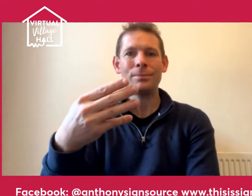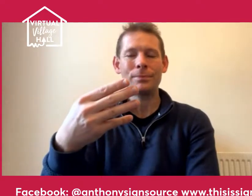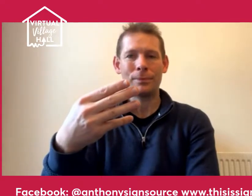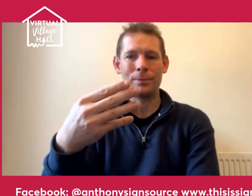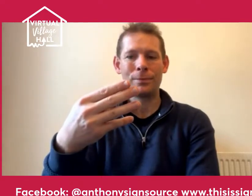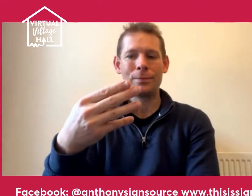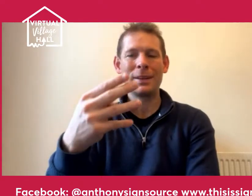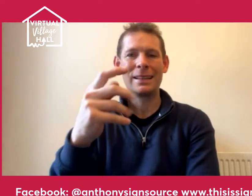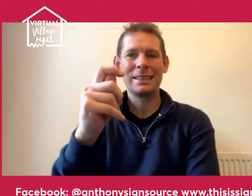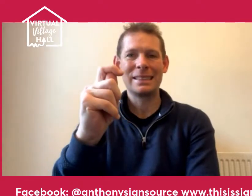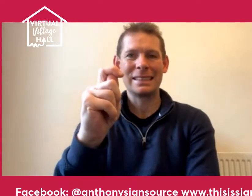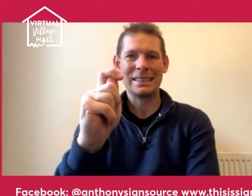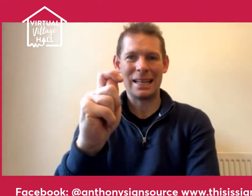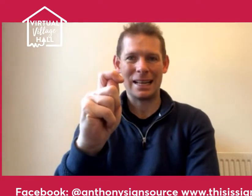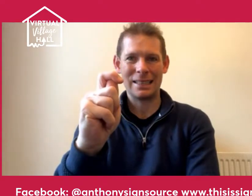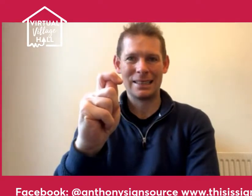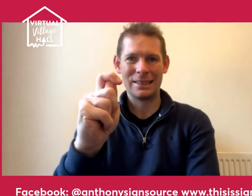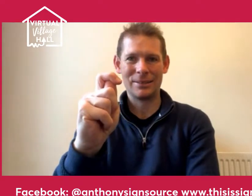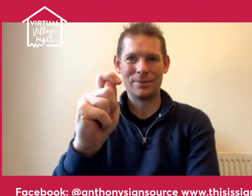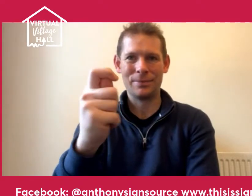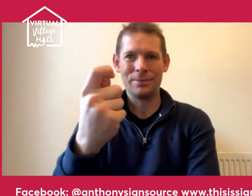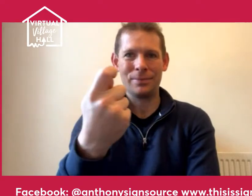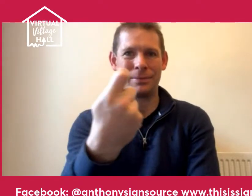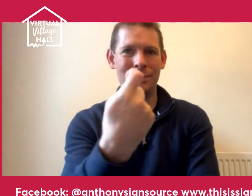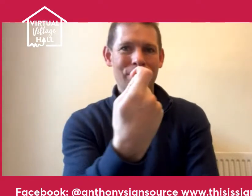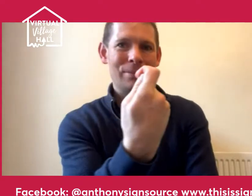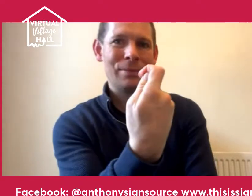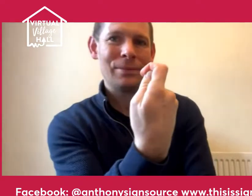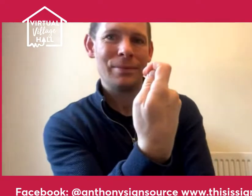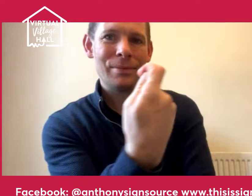So 9, 10.